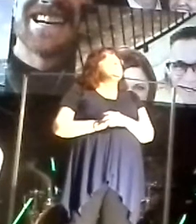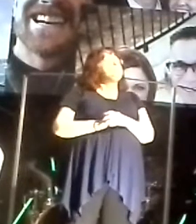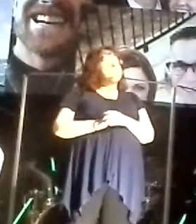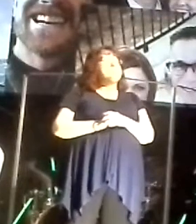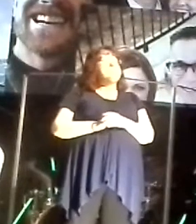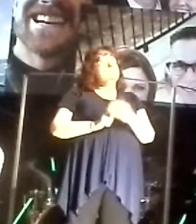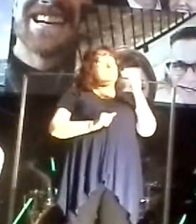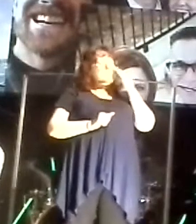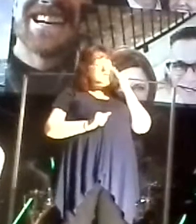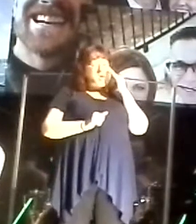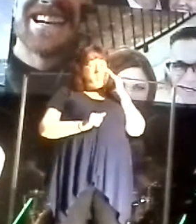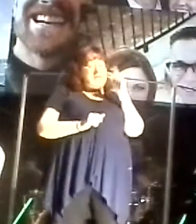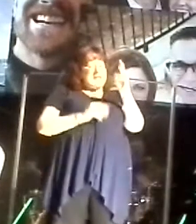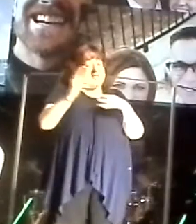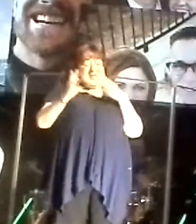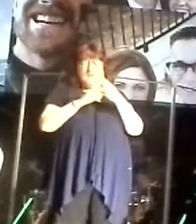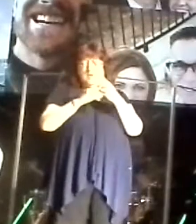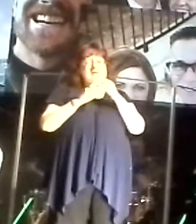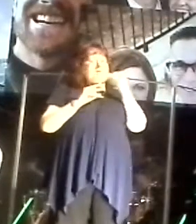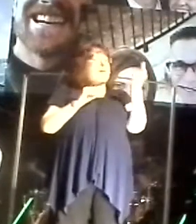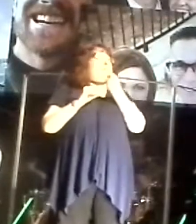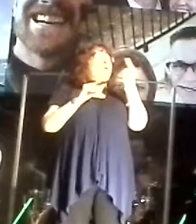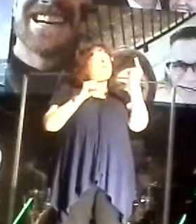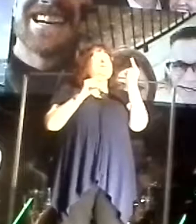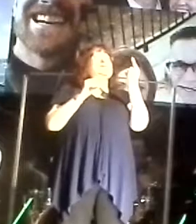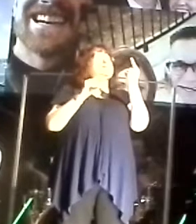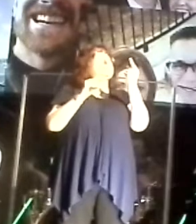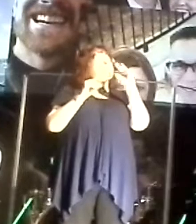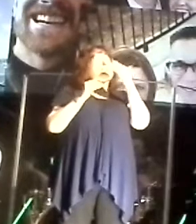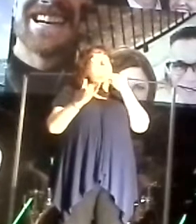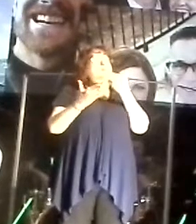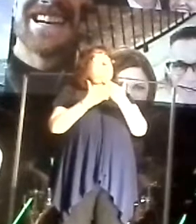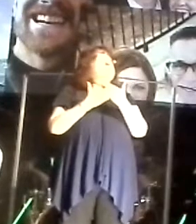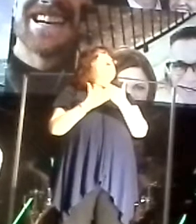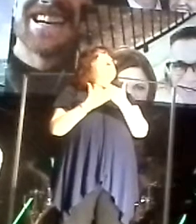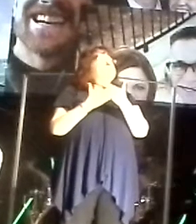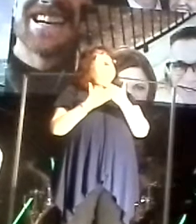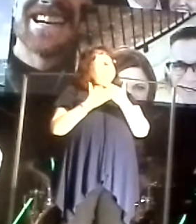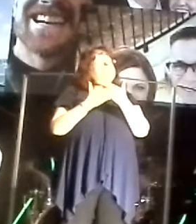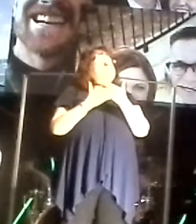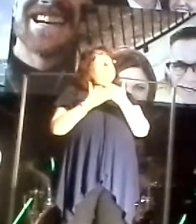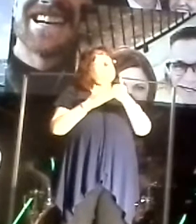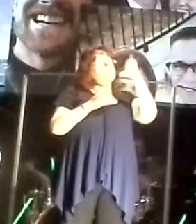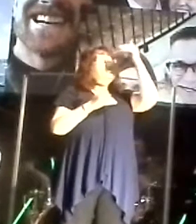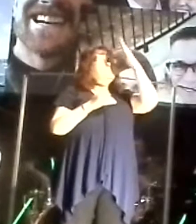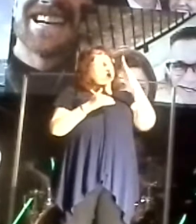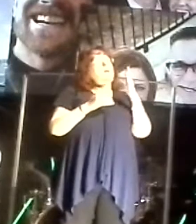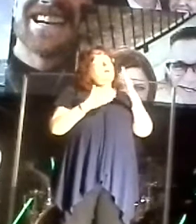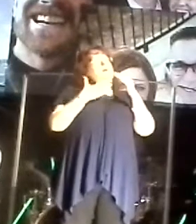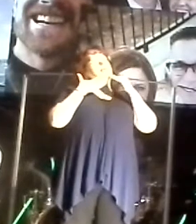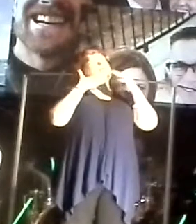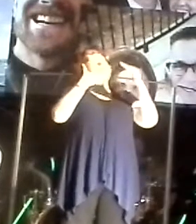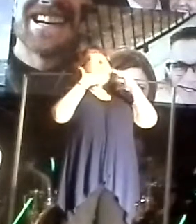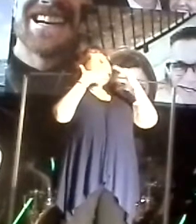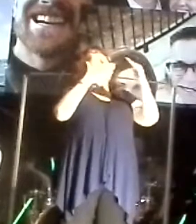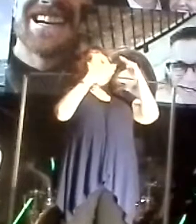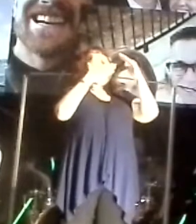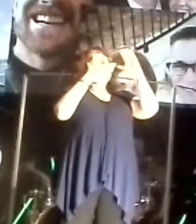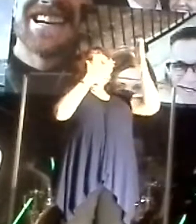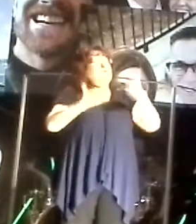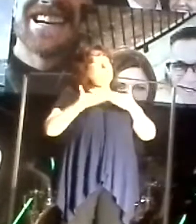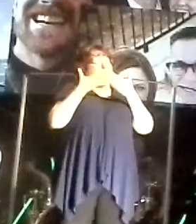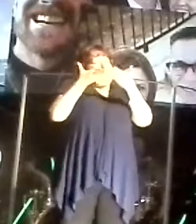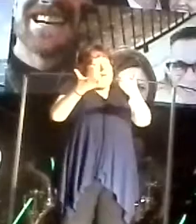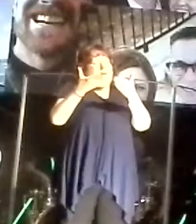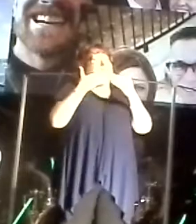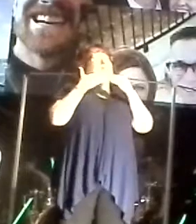But we know that things in this world, they don't always seem good. And so God, we thank You for Your provision. We